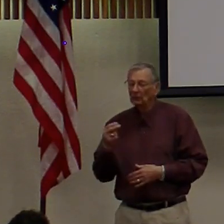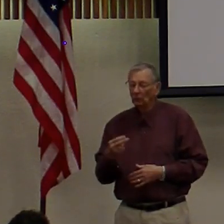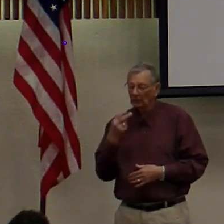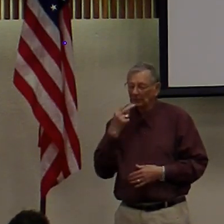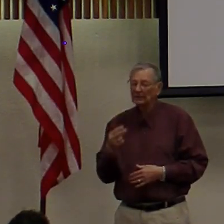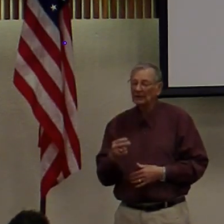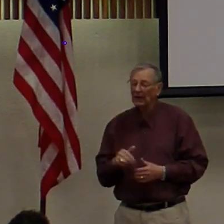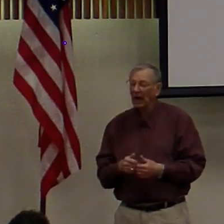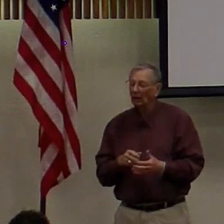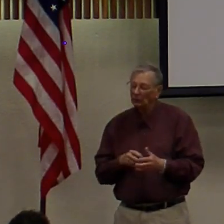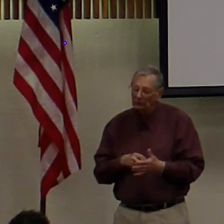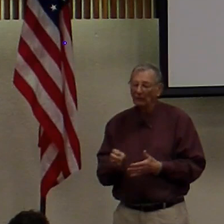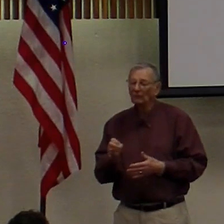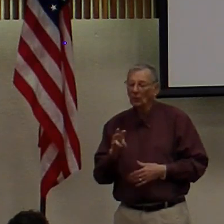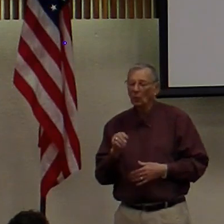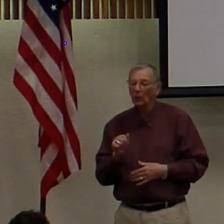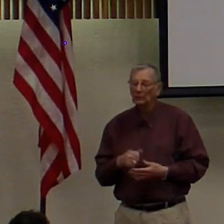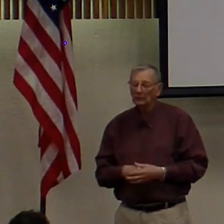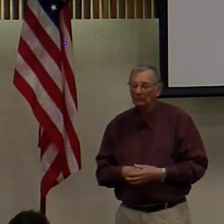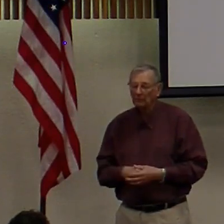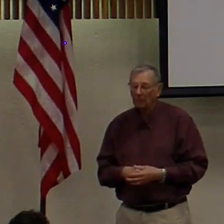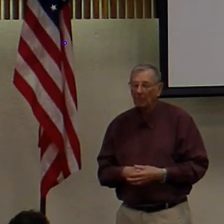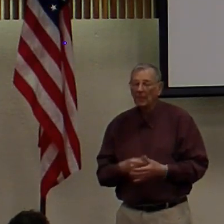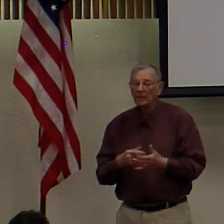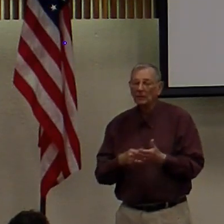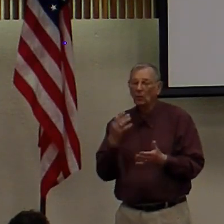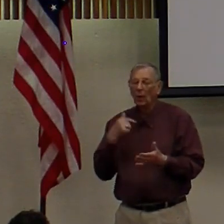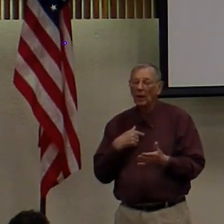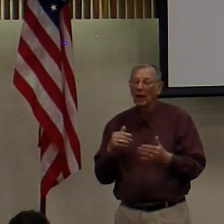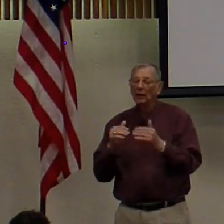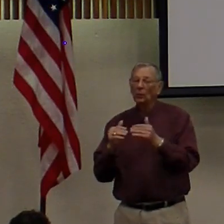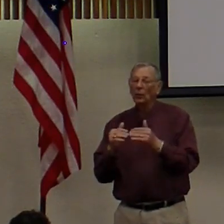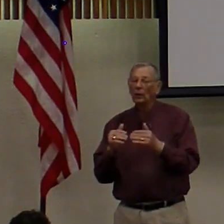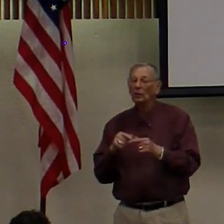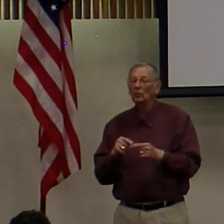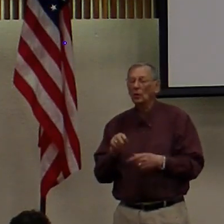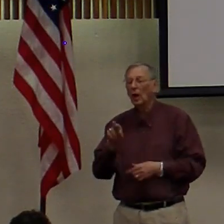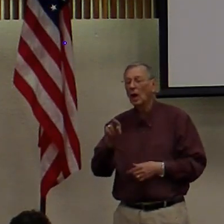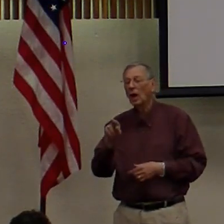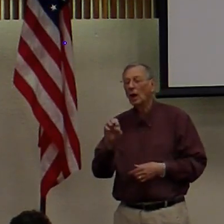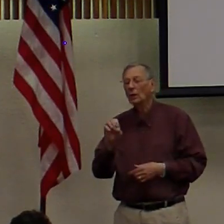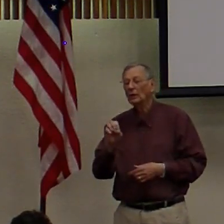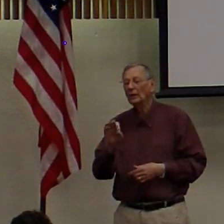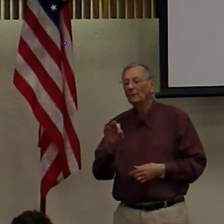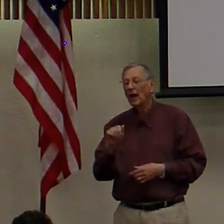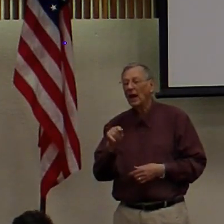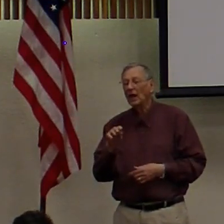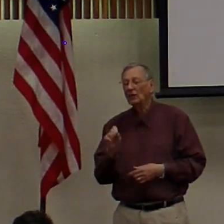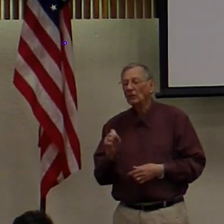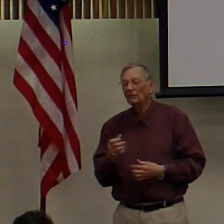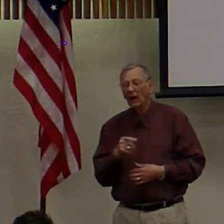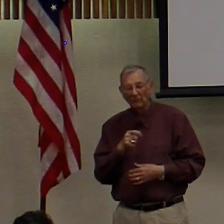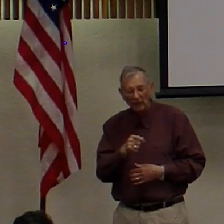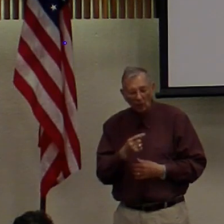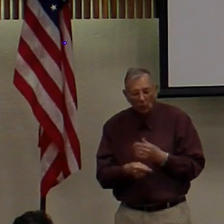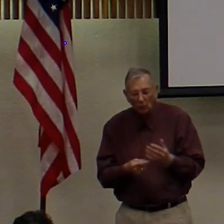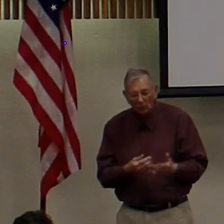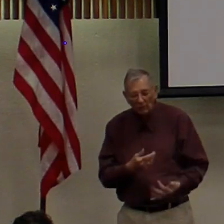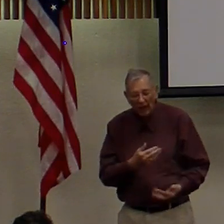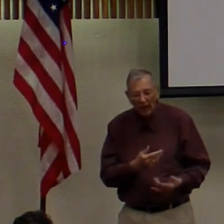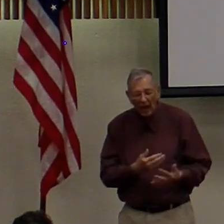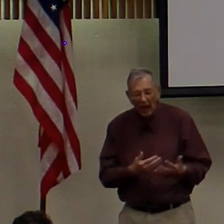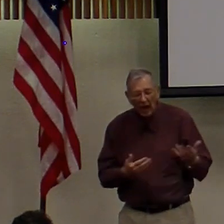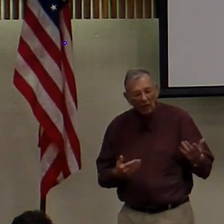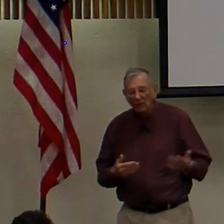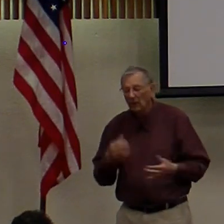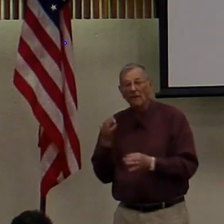see just how tough it was. And this is why it's equated to the refiner's fire. If they can go through that, their faith